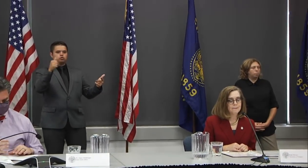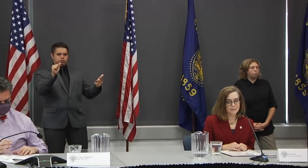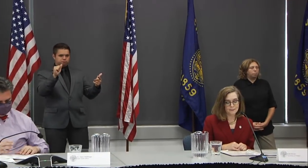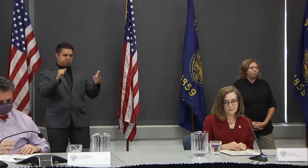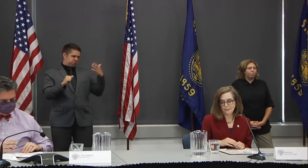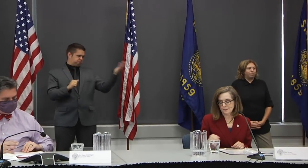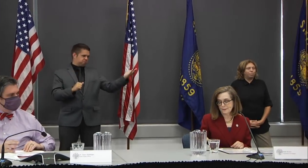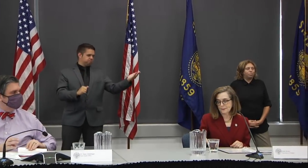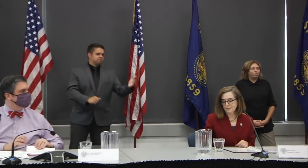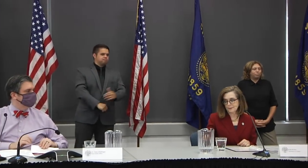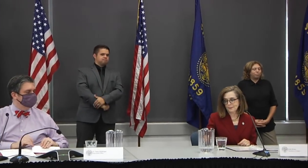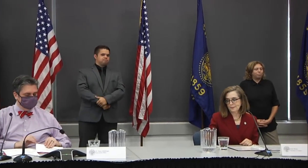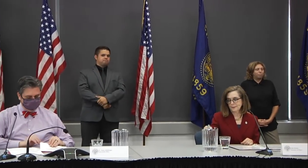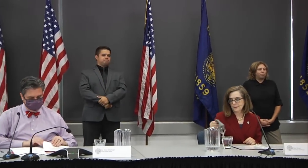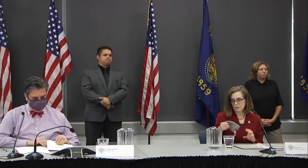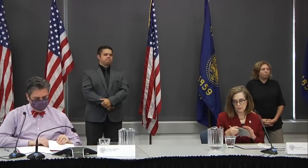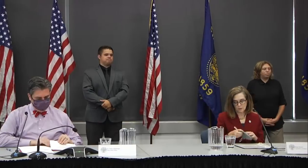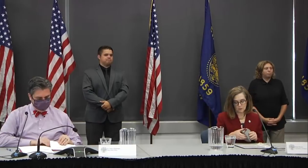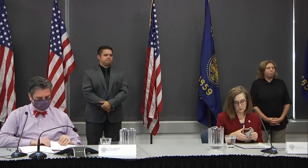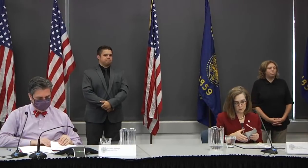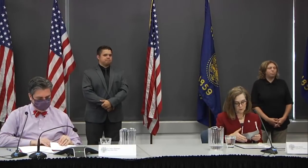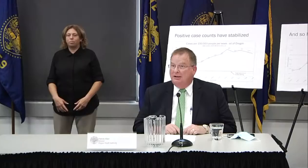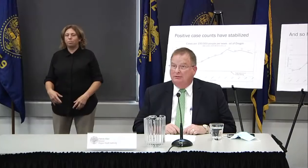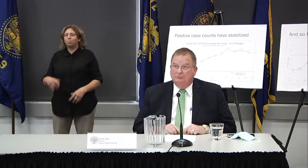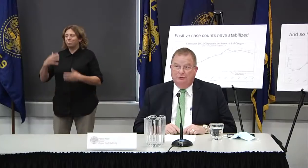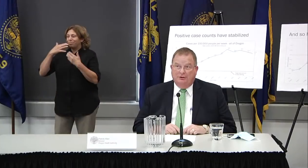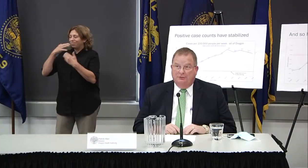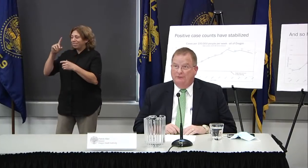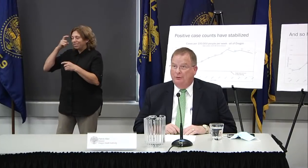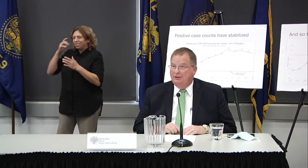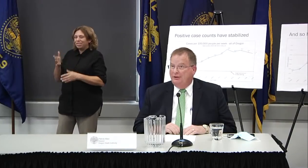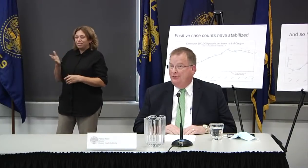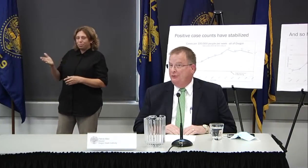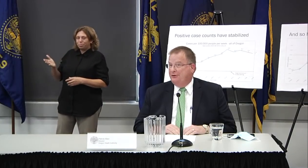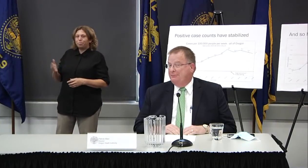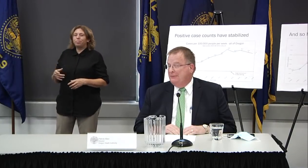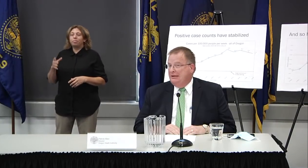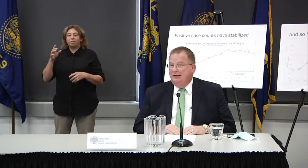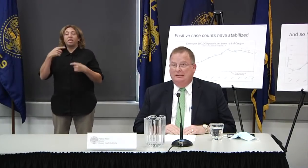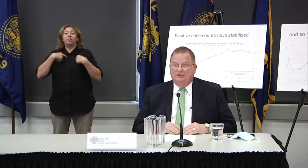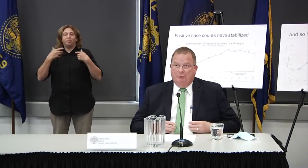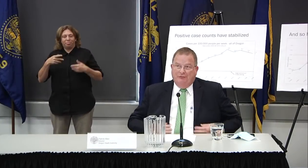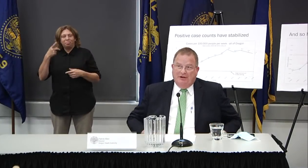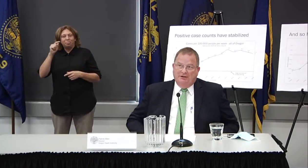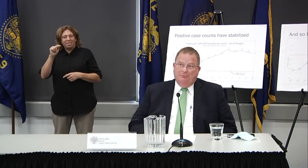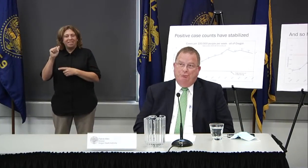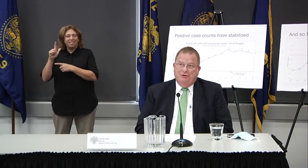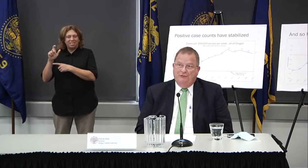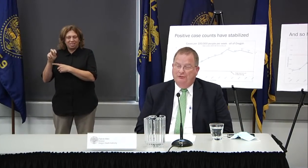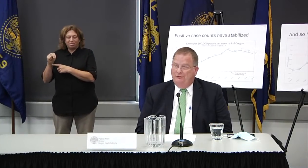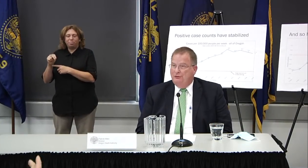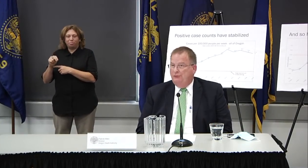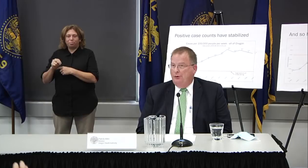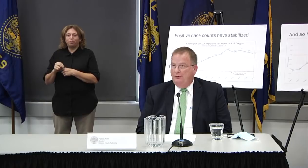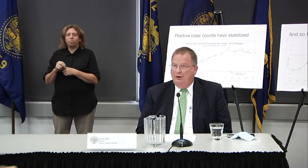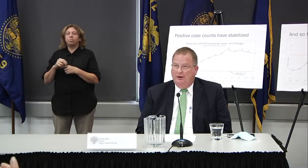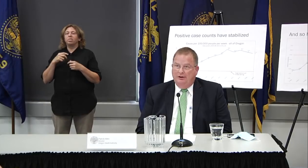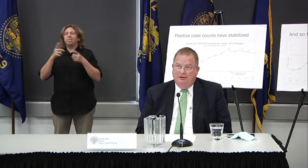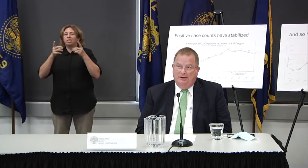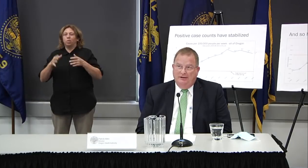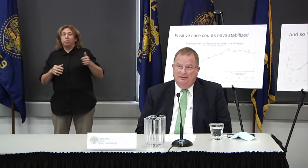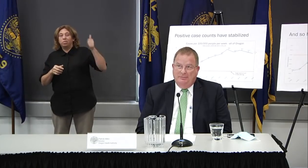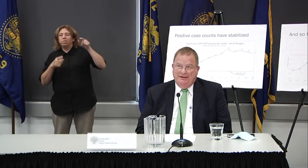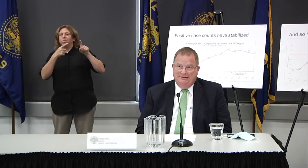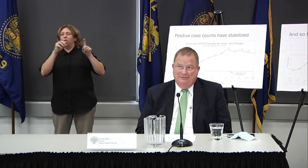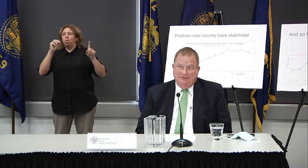Allen. Thank you, Governor. Again, I'm Patrick Allen, Director of the Oregon Health Authority. I'd like to provide a brief overview of where we